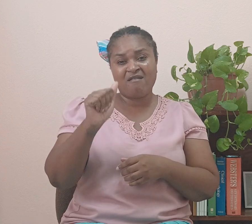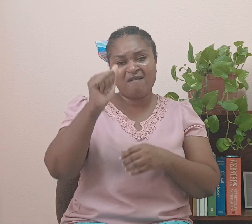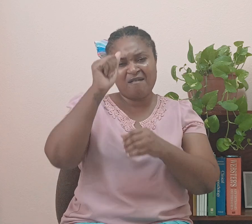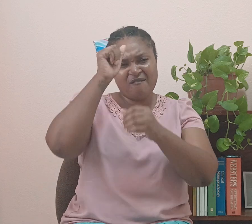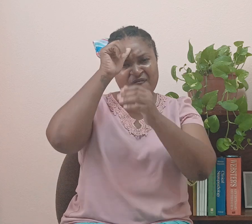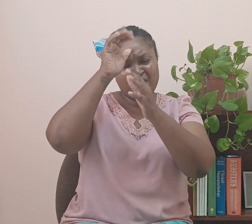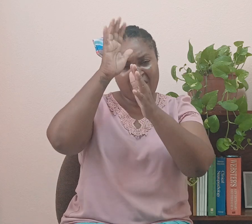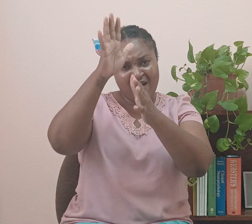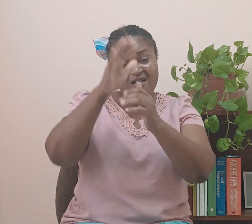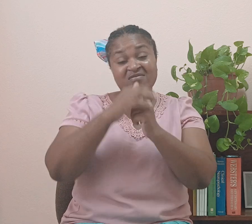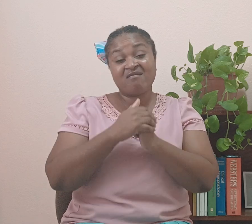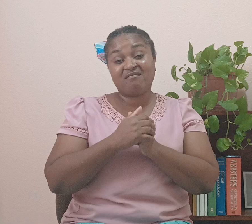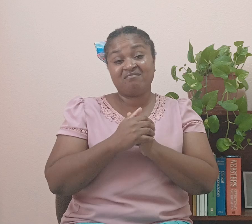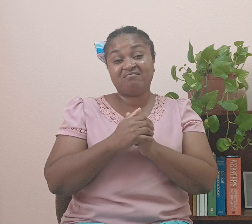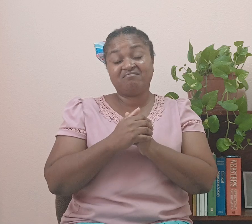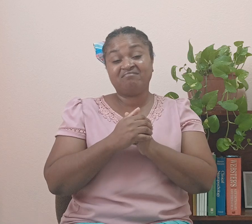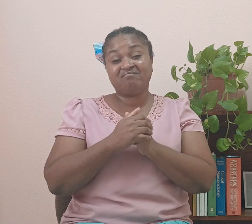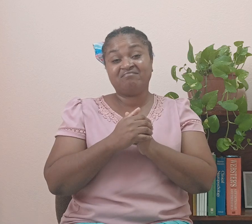The Lord is my banner.